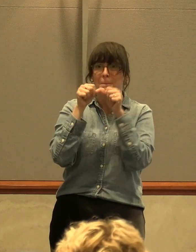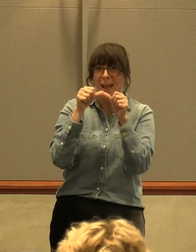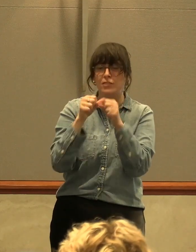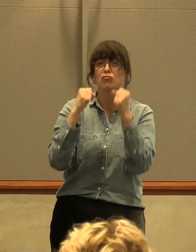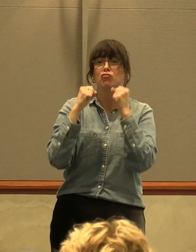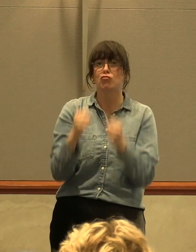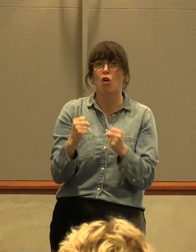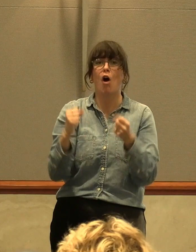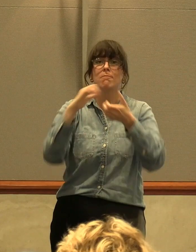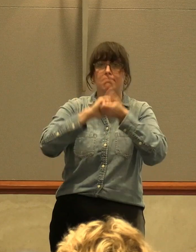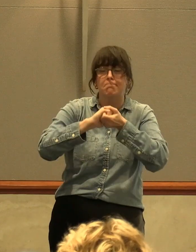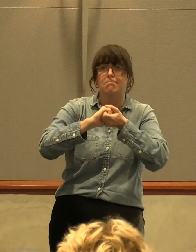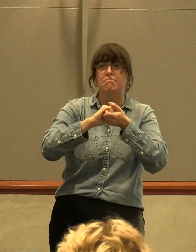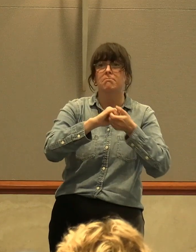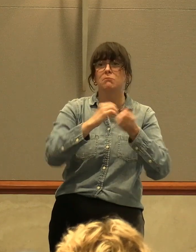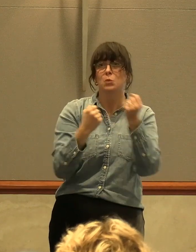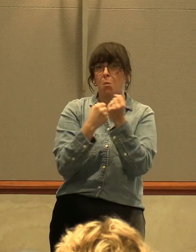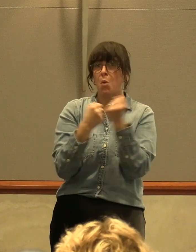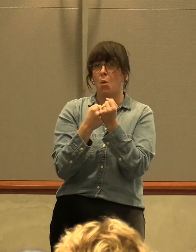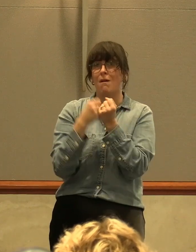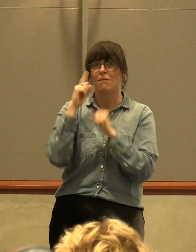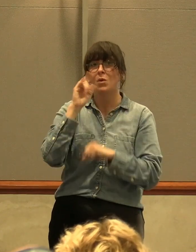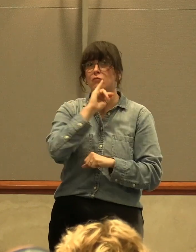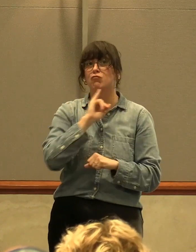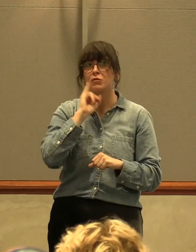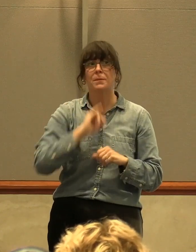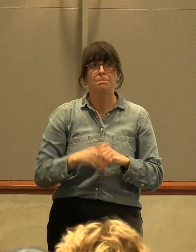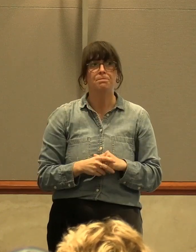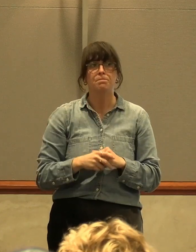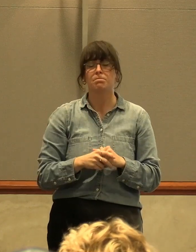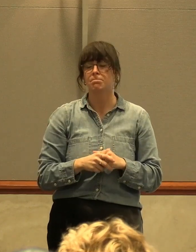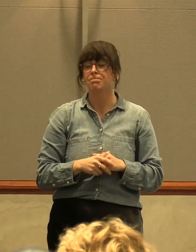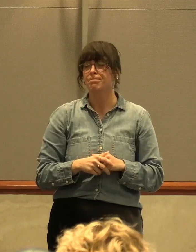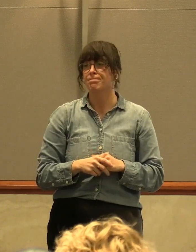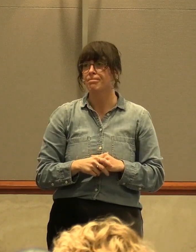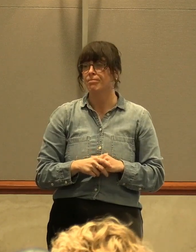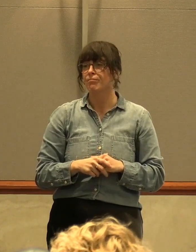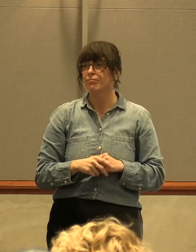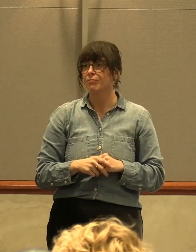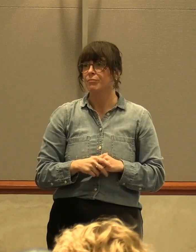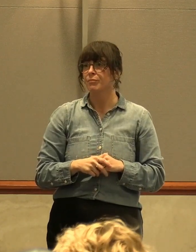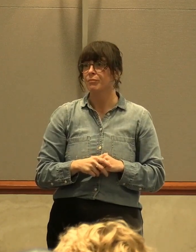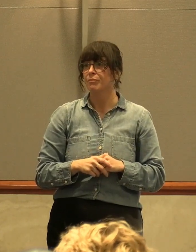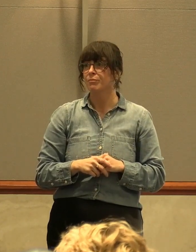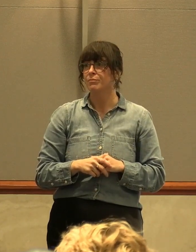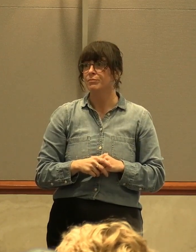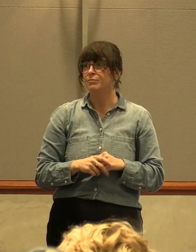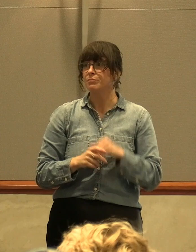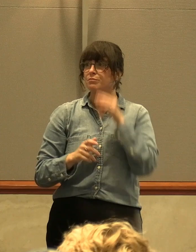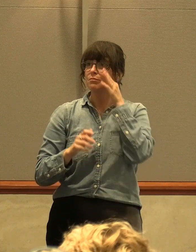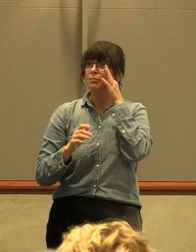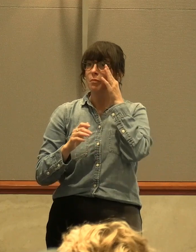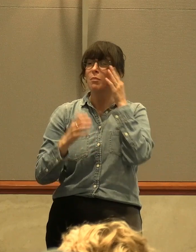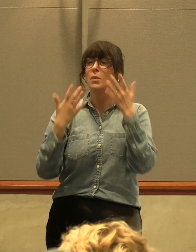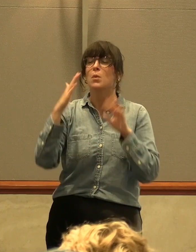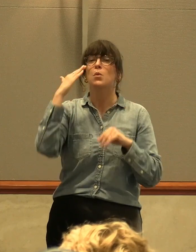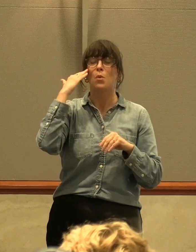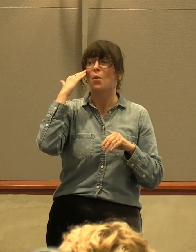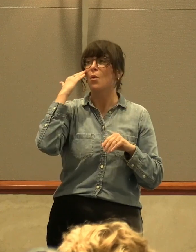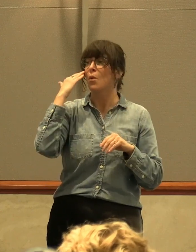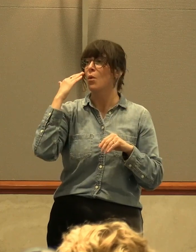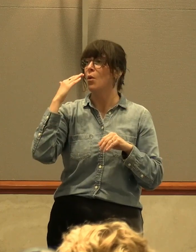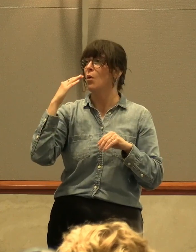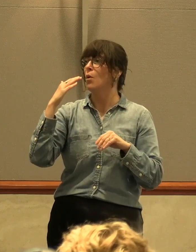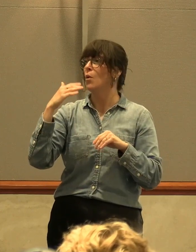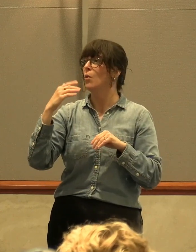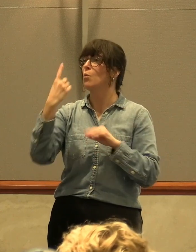bipartisan support for Israel. So I know that I know there's